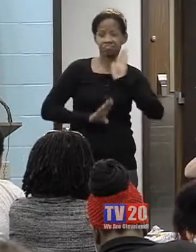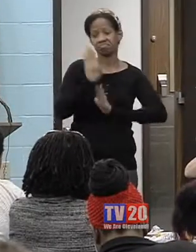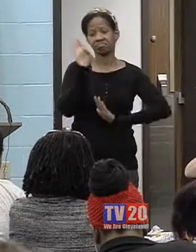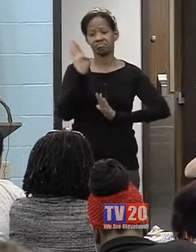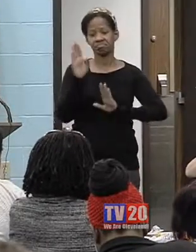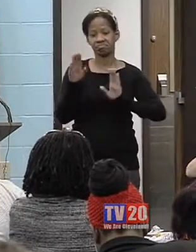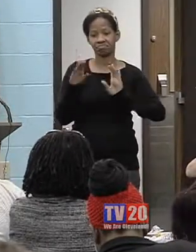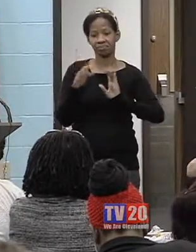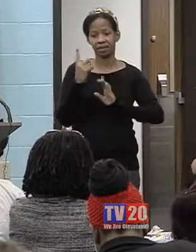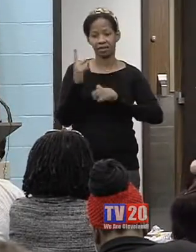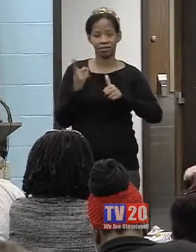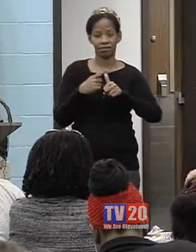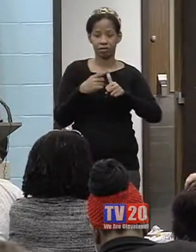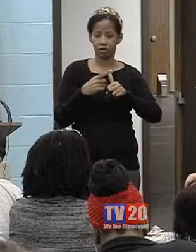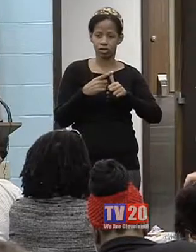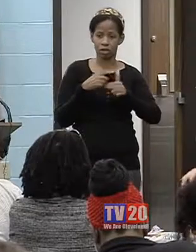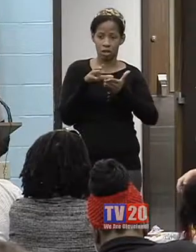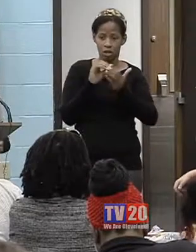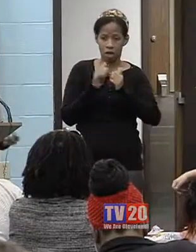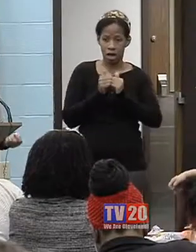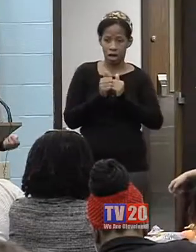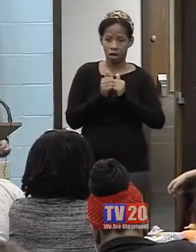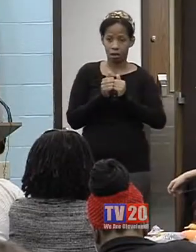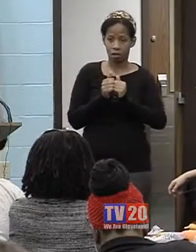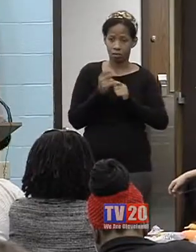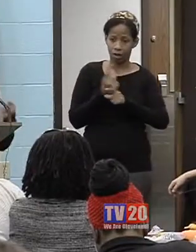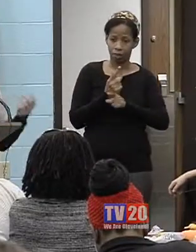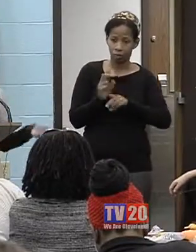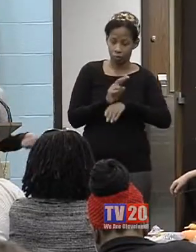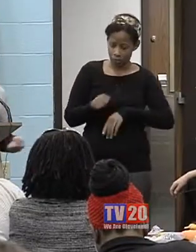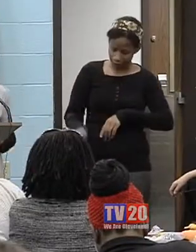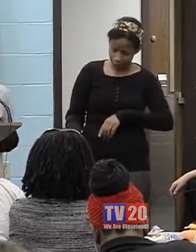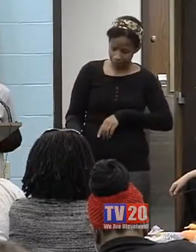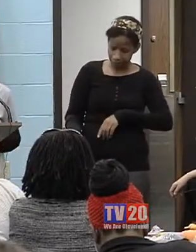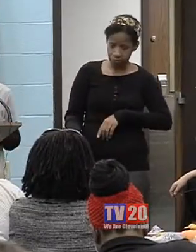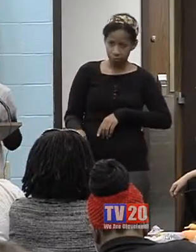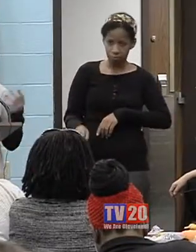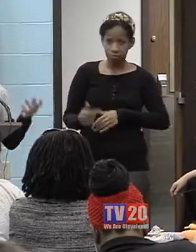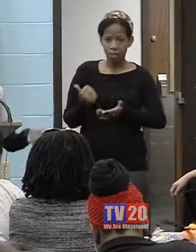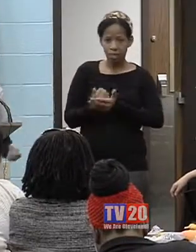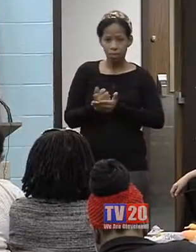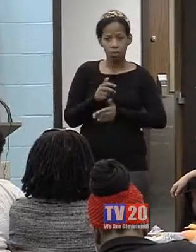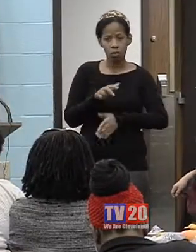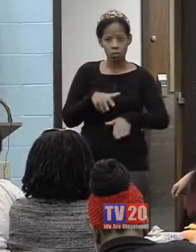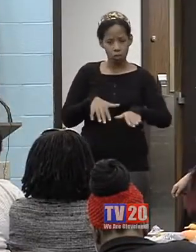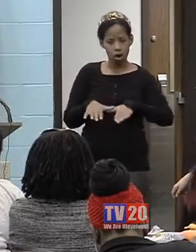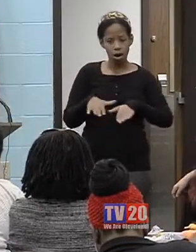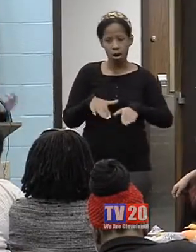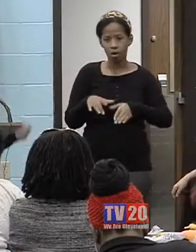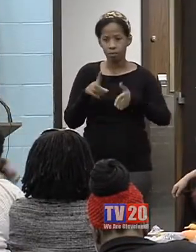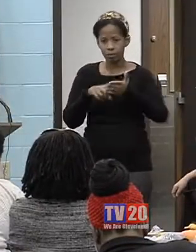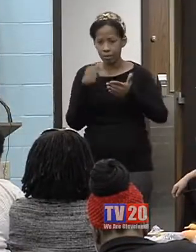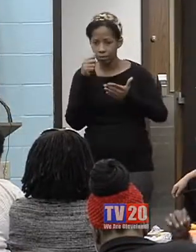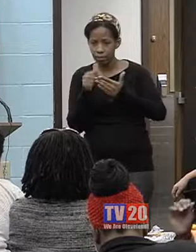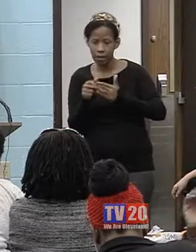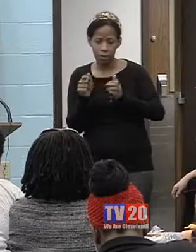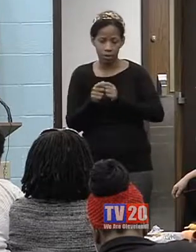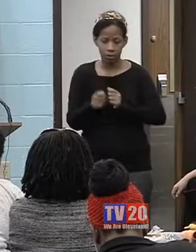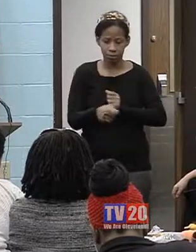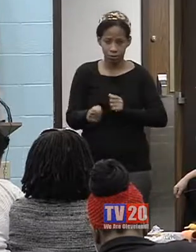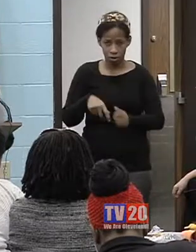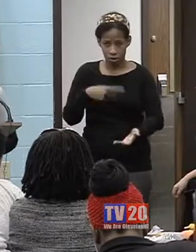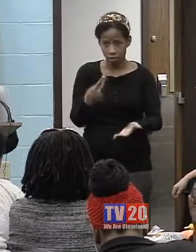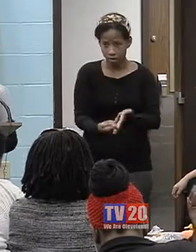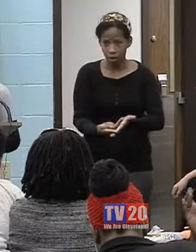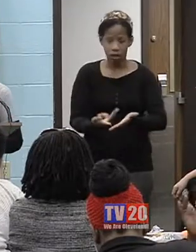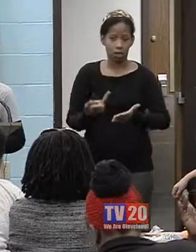Maybe first you just need to learn how to use a cane so you can get around your neighborhood or check your mail without falling